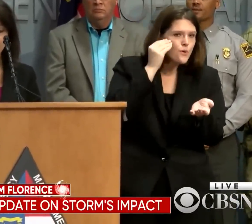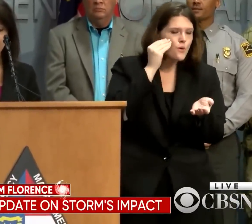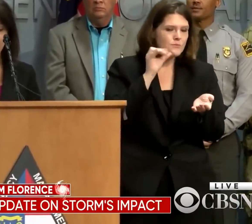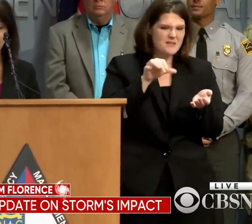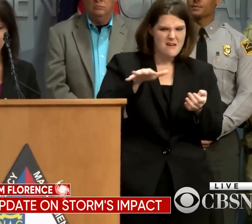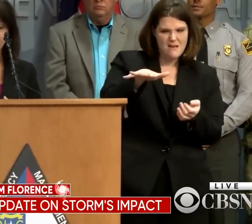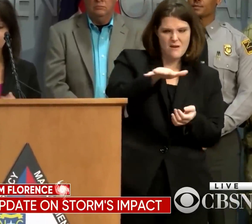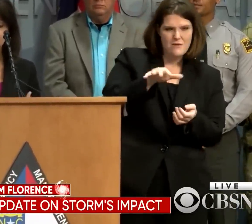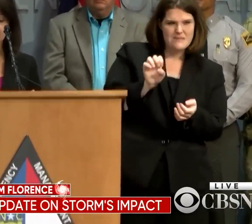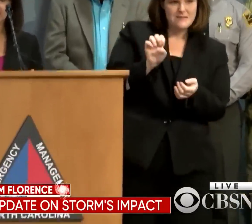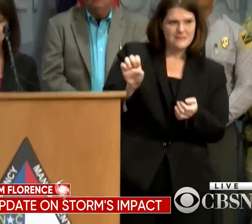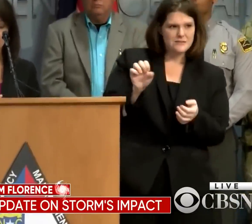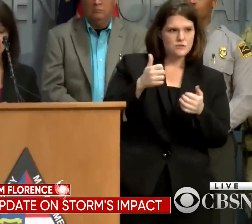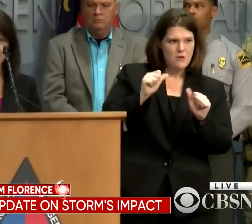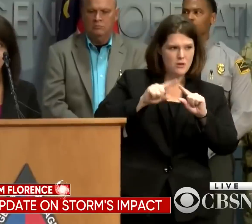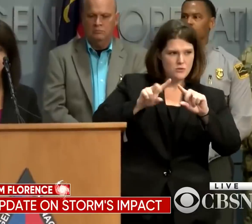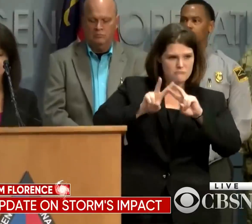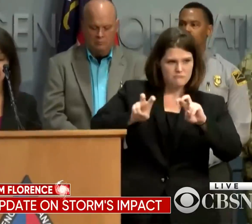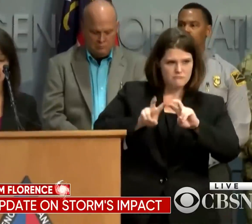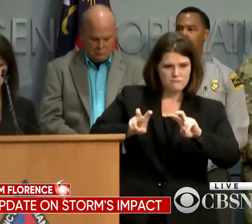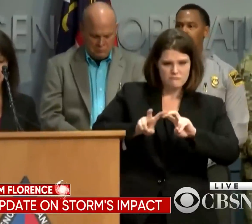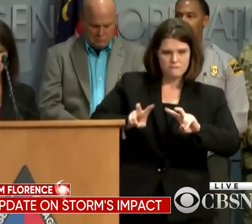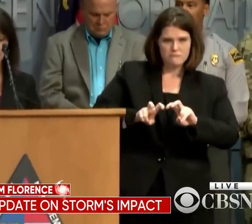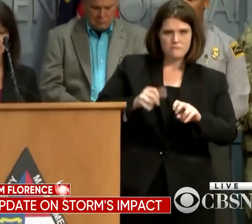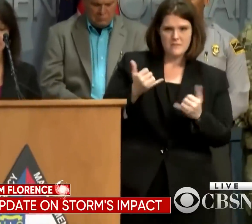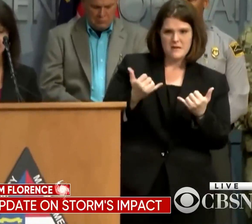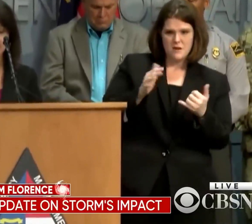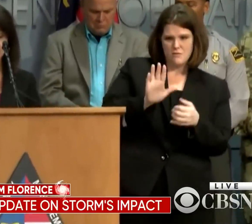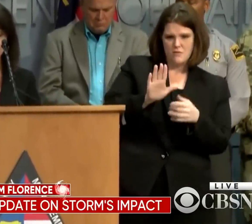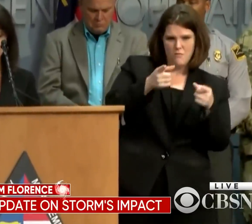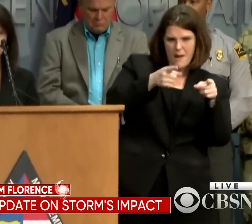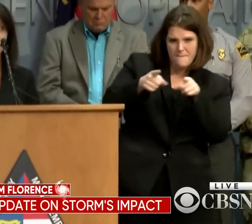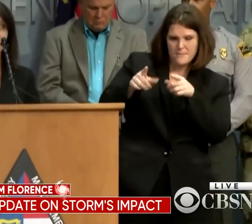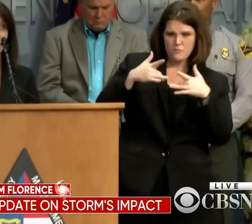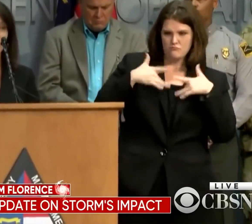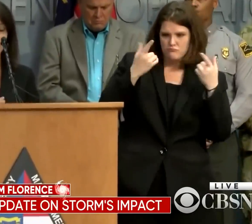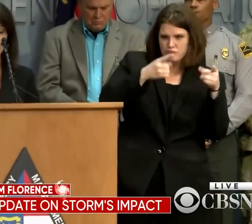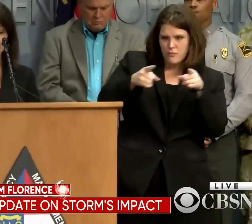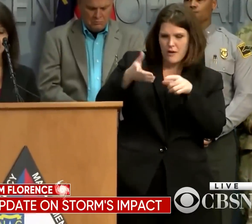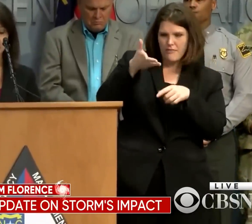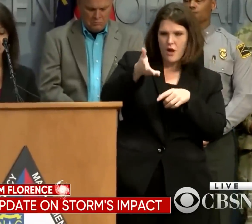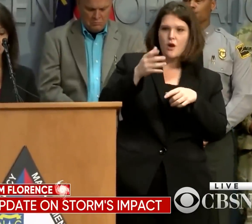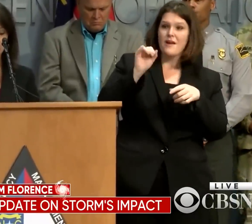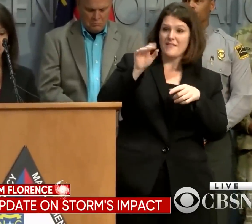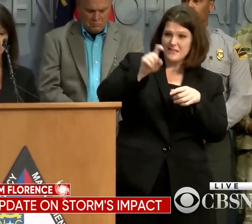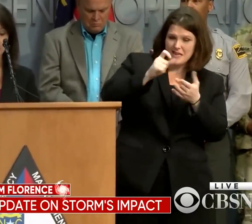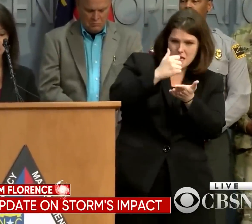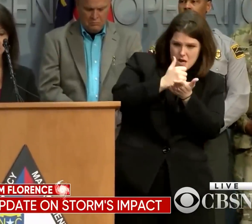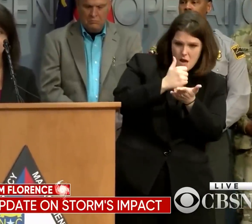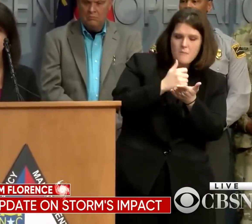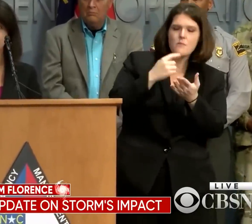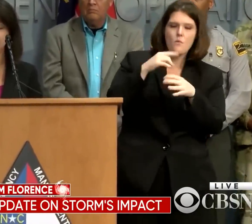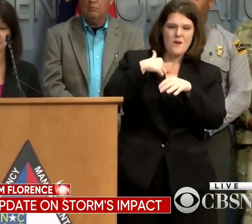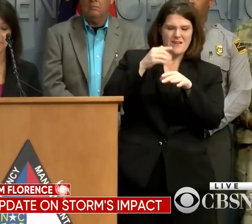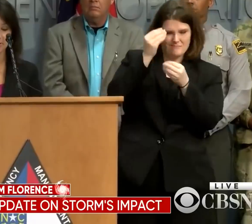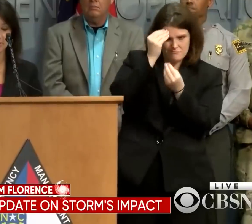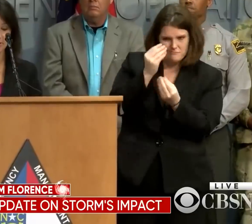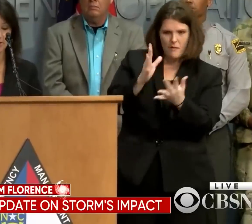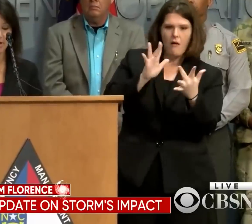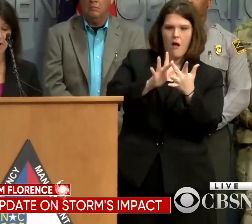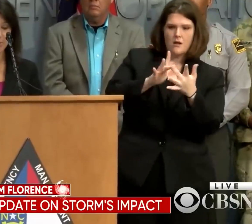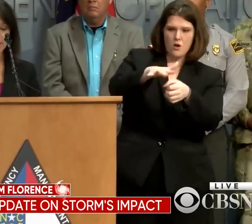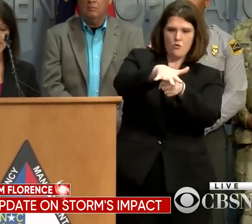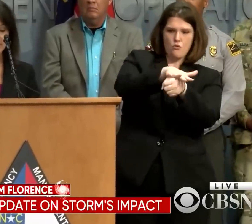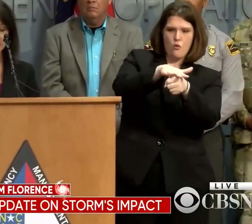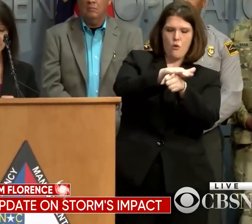areas to assess their current status and encourage those that need assistance to contact their local emergency management